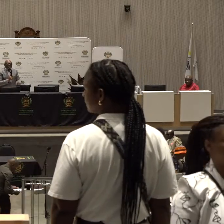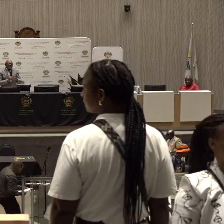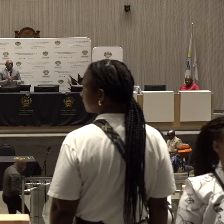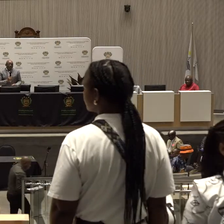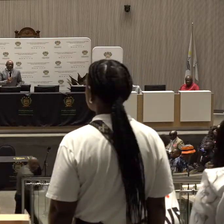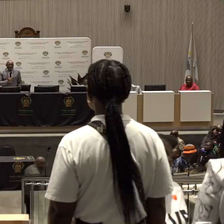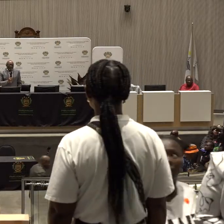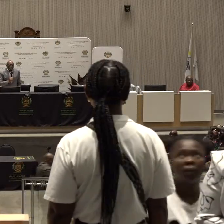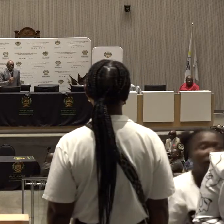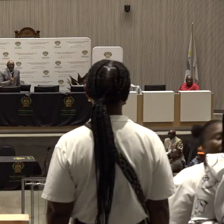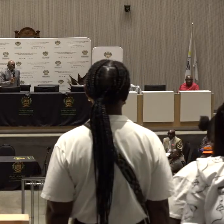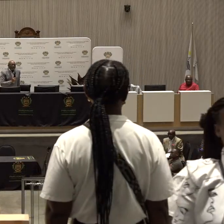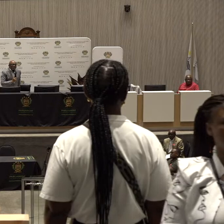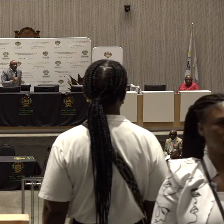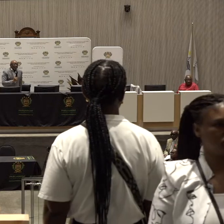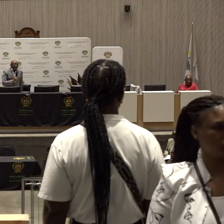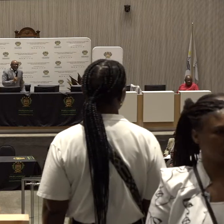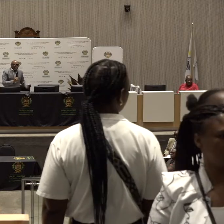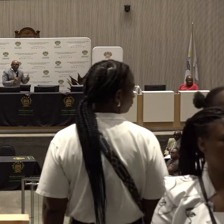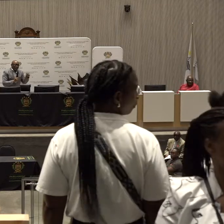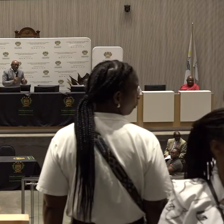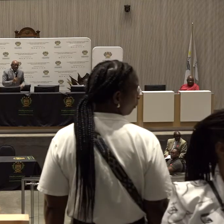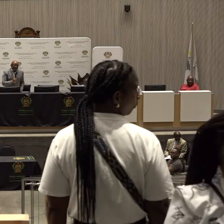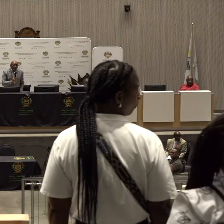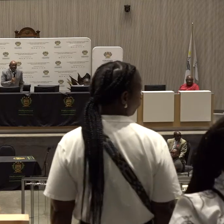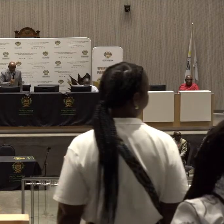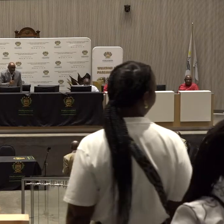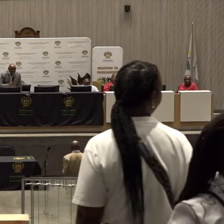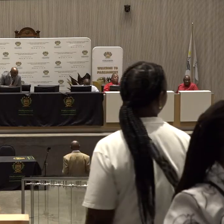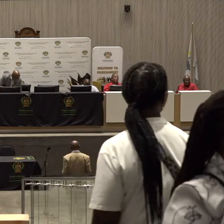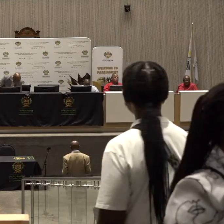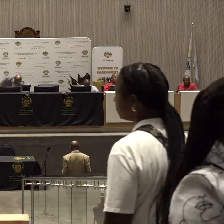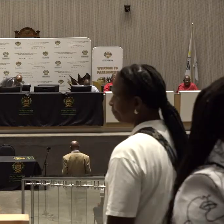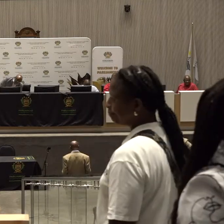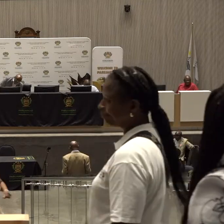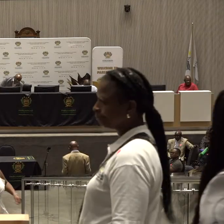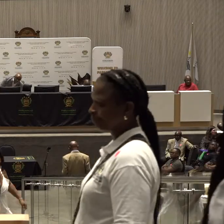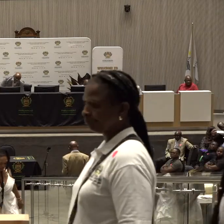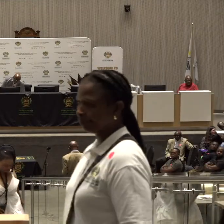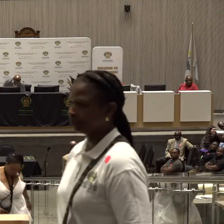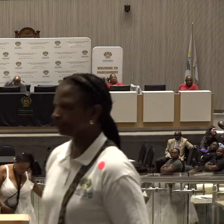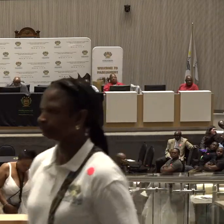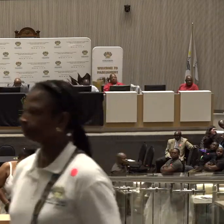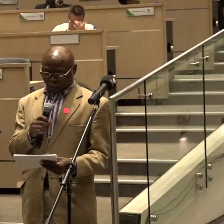let's go ahead with the interpretation and those ones will be getting ready